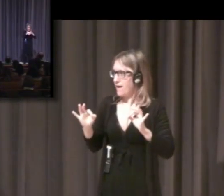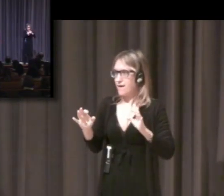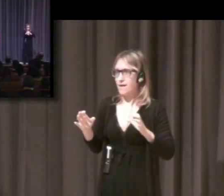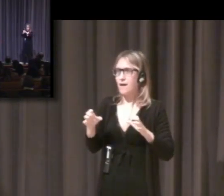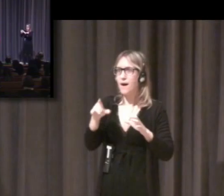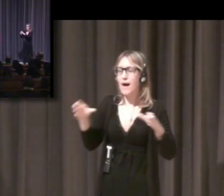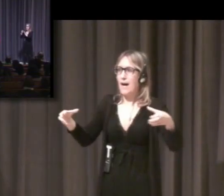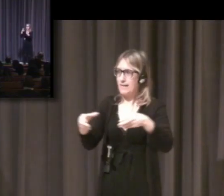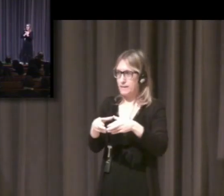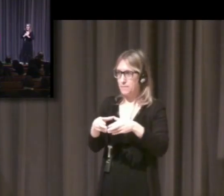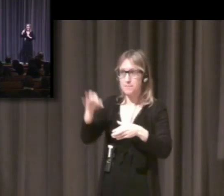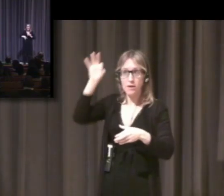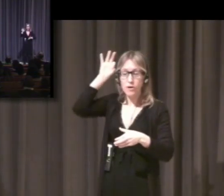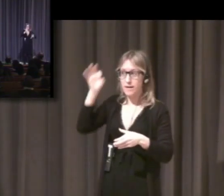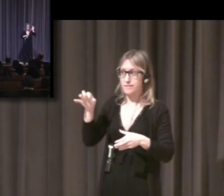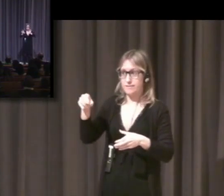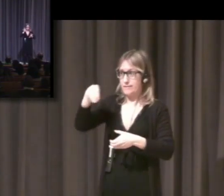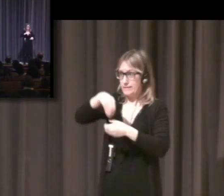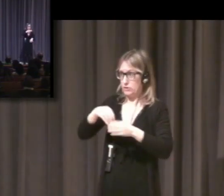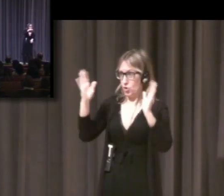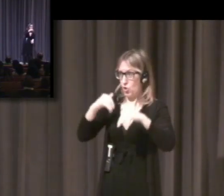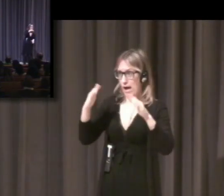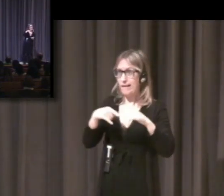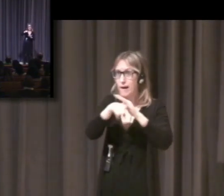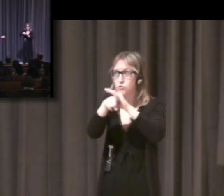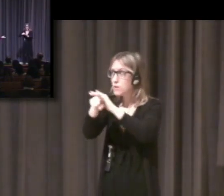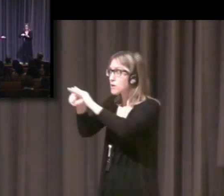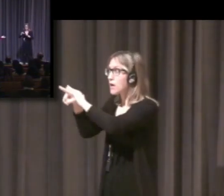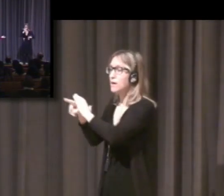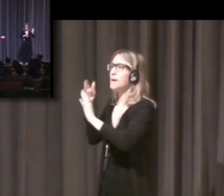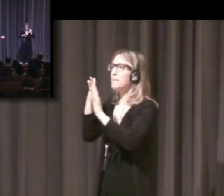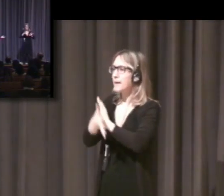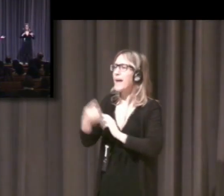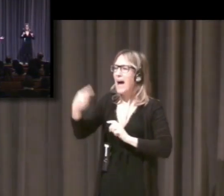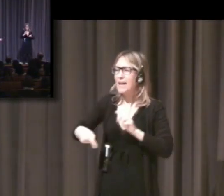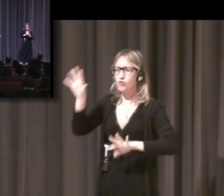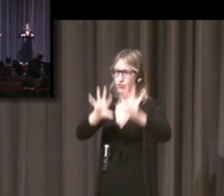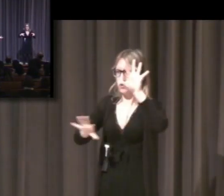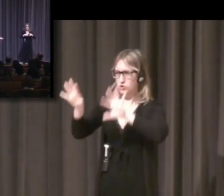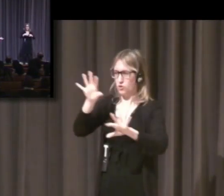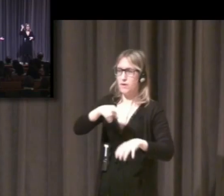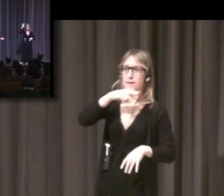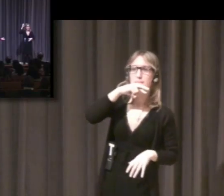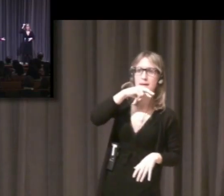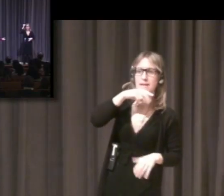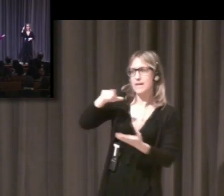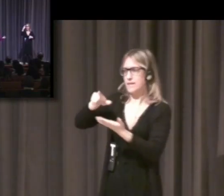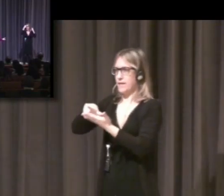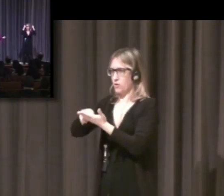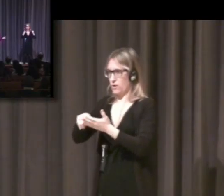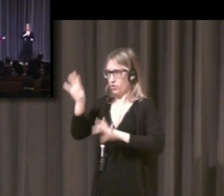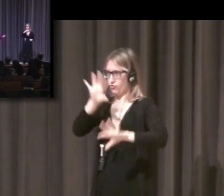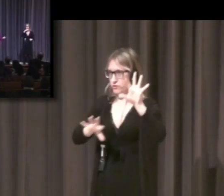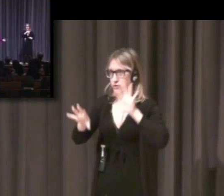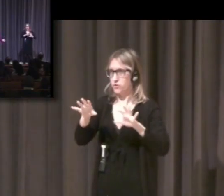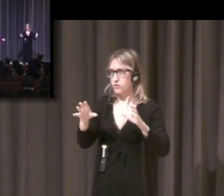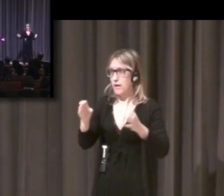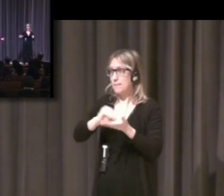speech and language. And they think if they've got a speech therapist, they've got a language specialist. Well, they don't. You need a